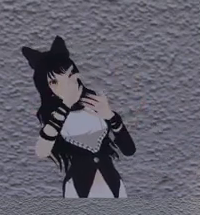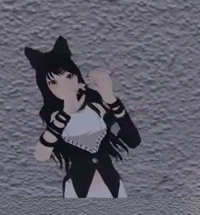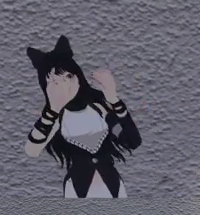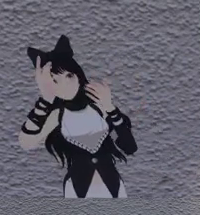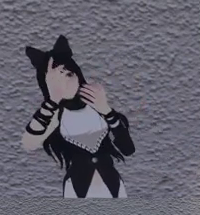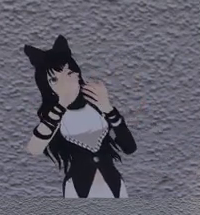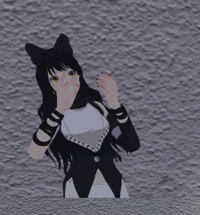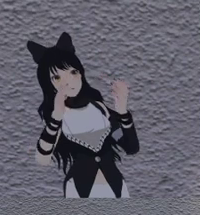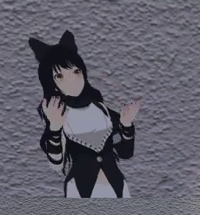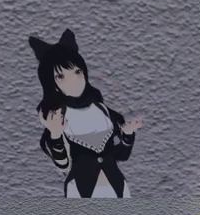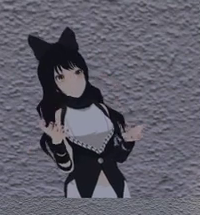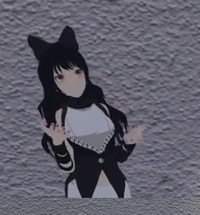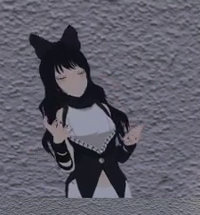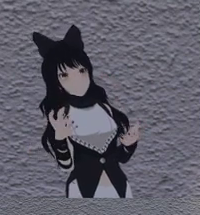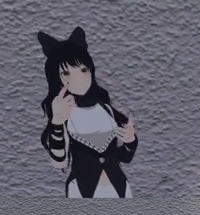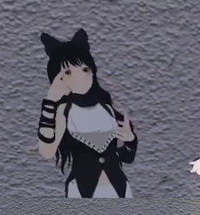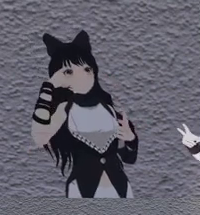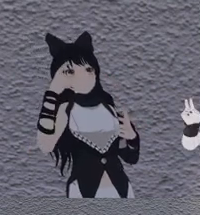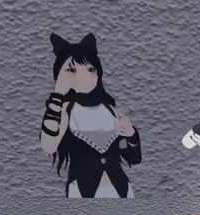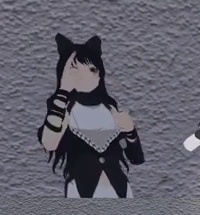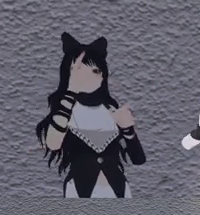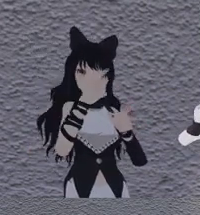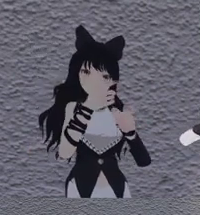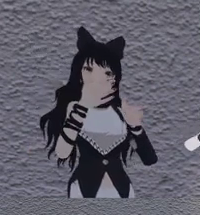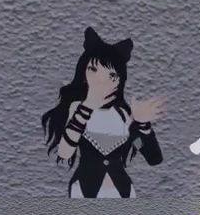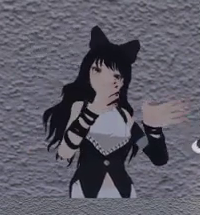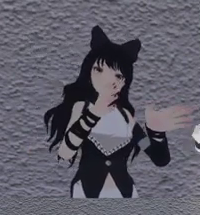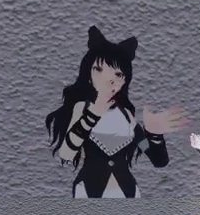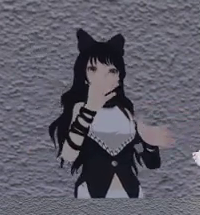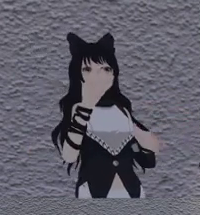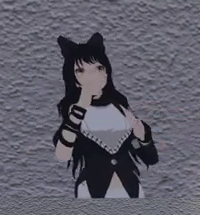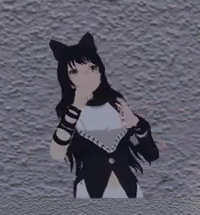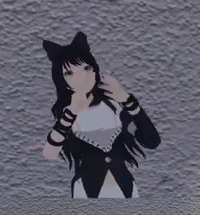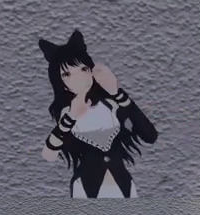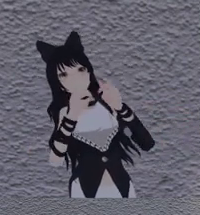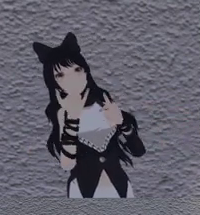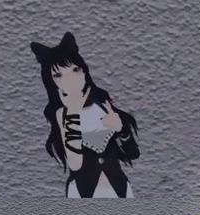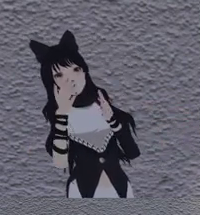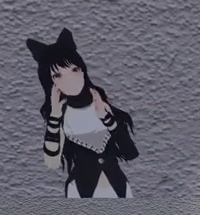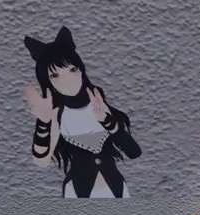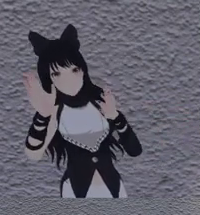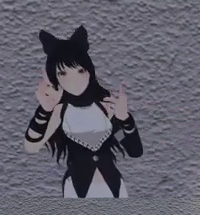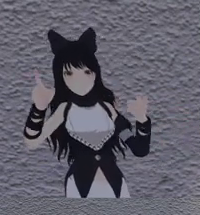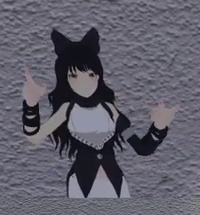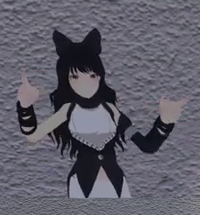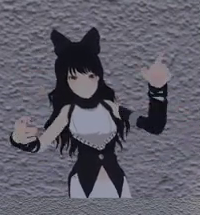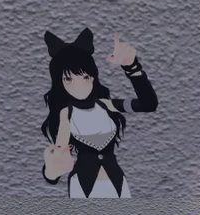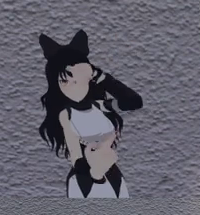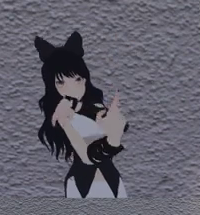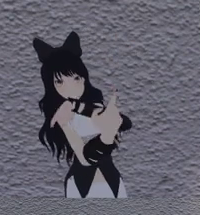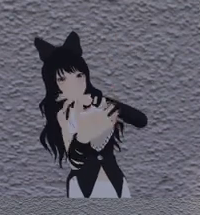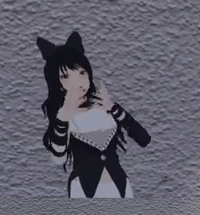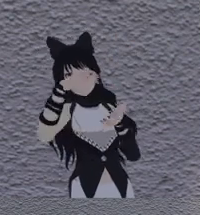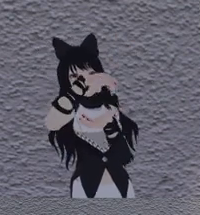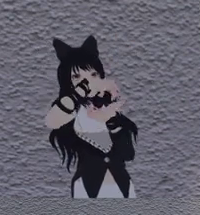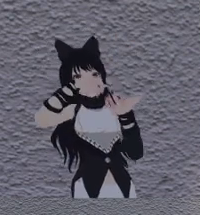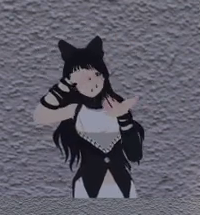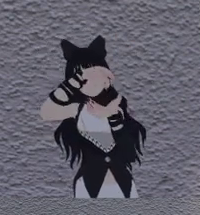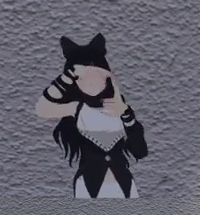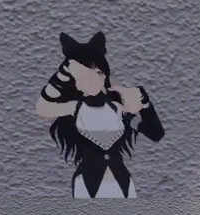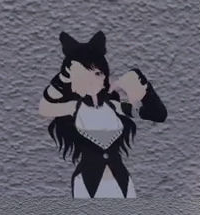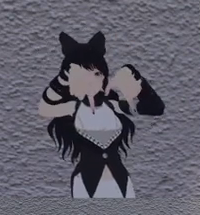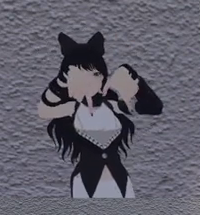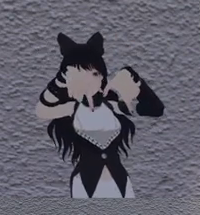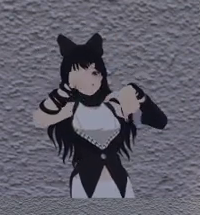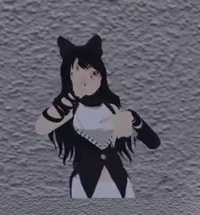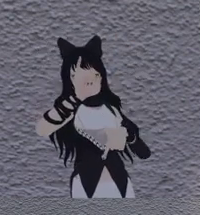you when they're talking to you, so you're confused. Your thoughts are being mixed up. You're like, I'm not sure if this is the right way or the wrong